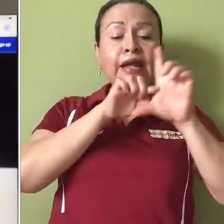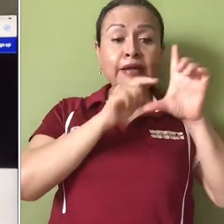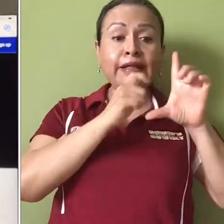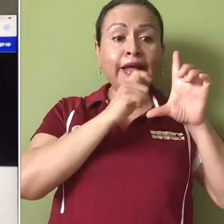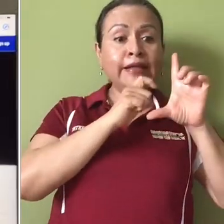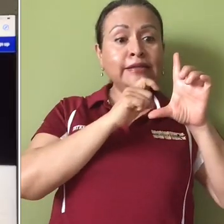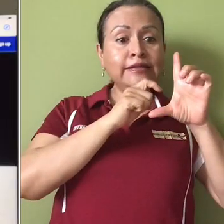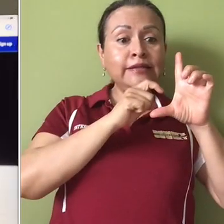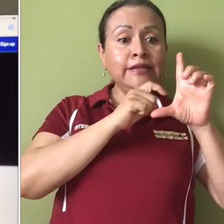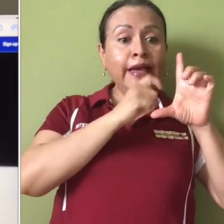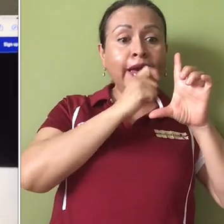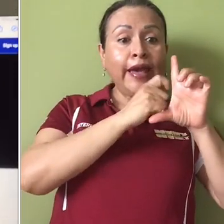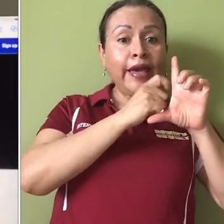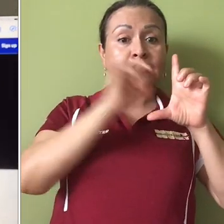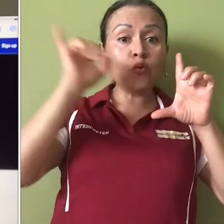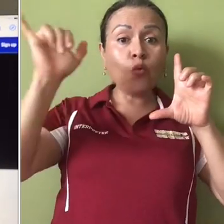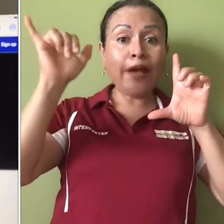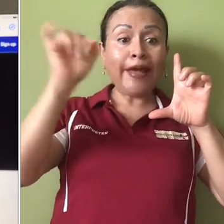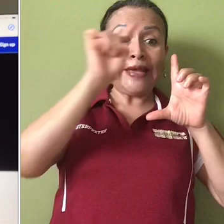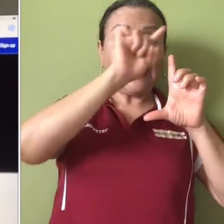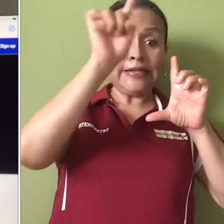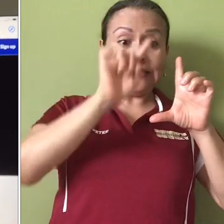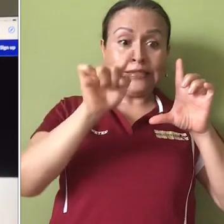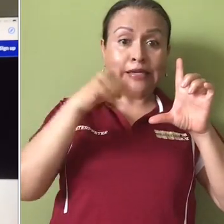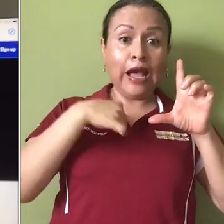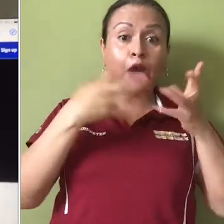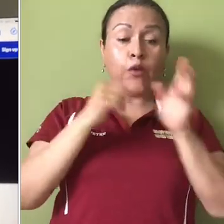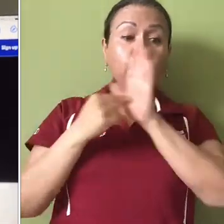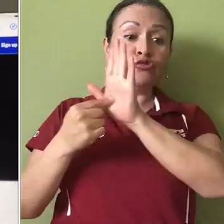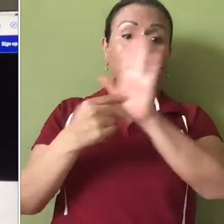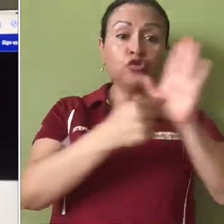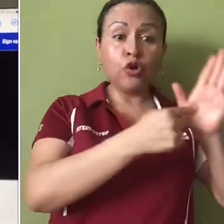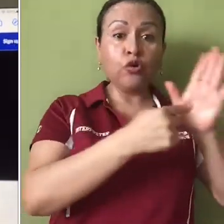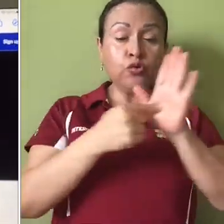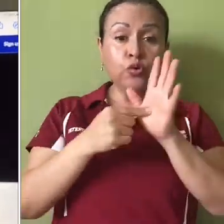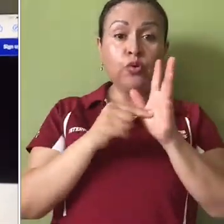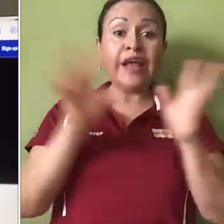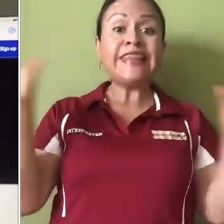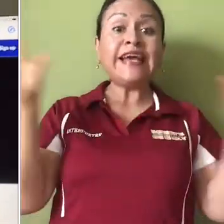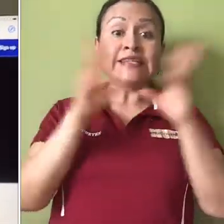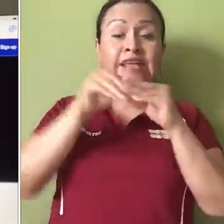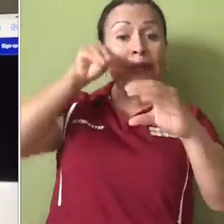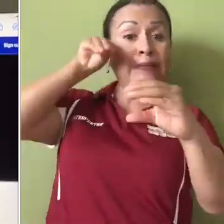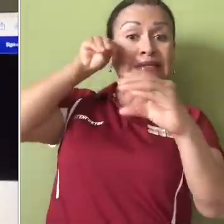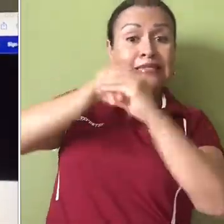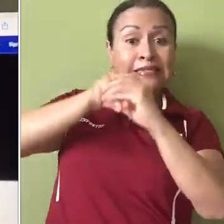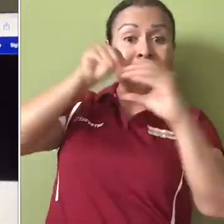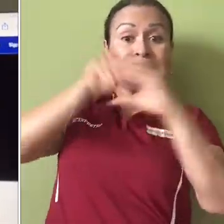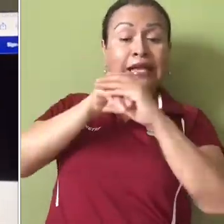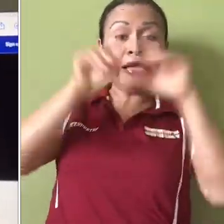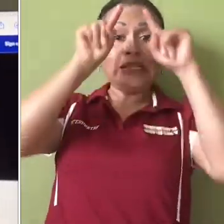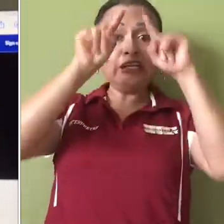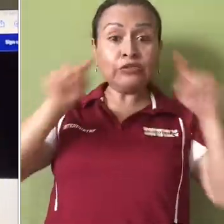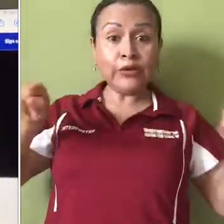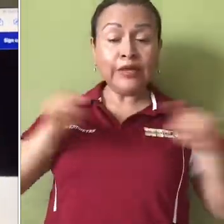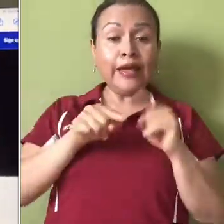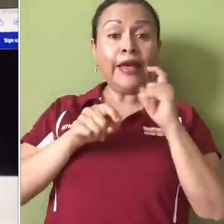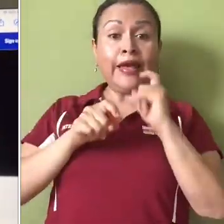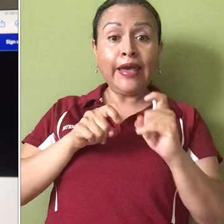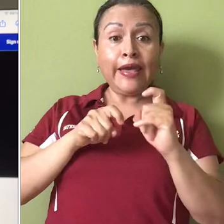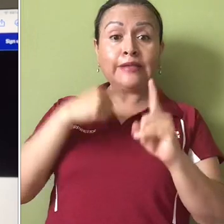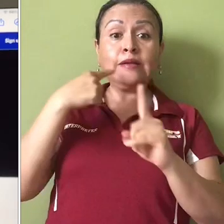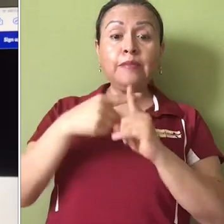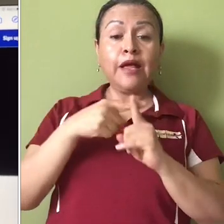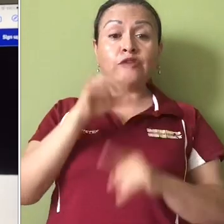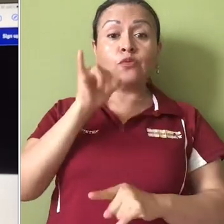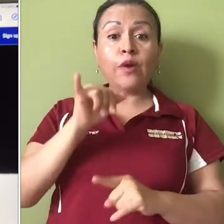one's y, this one is z, and what I want to prove is that the sum of the measures of the interior angles of a triangle, that x plus y plus